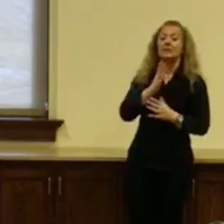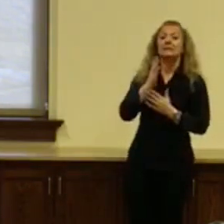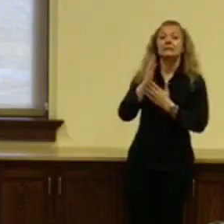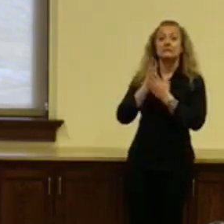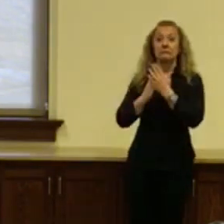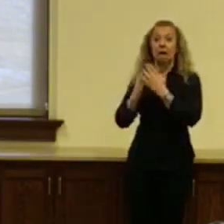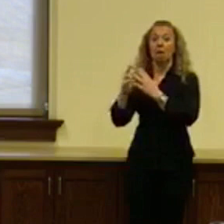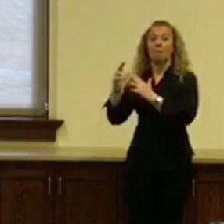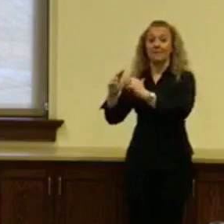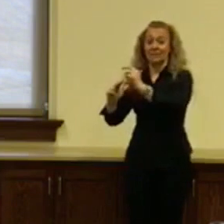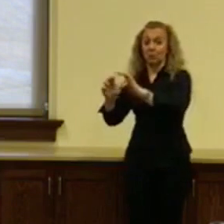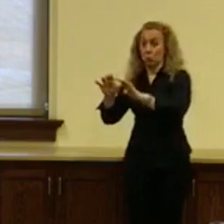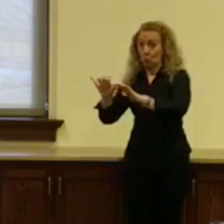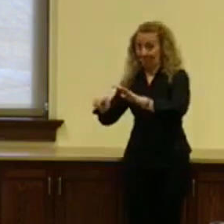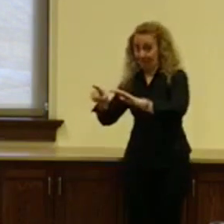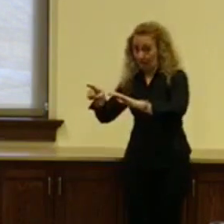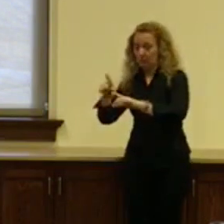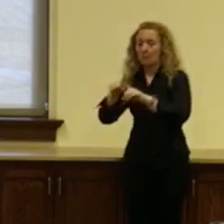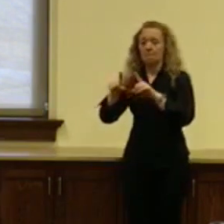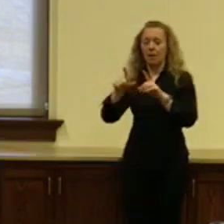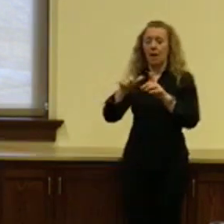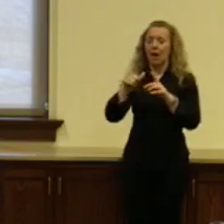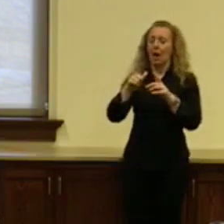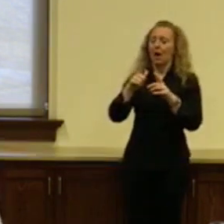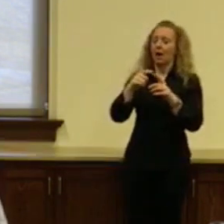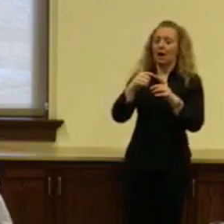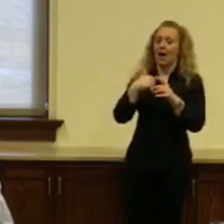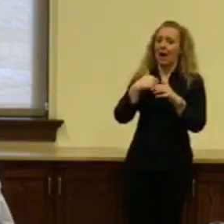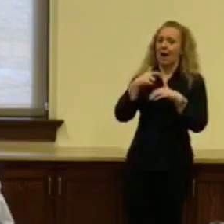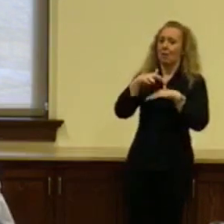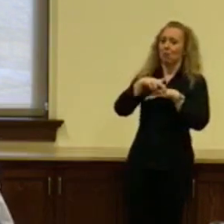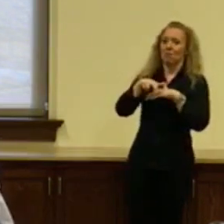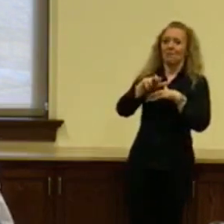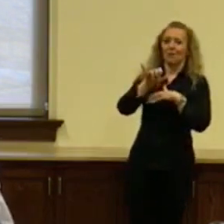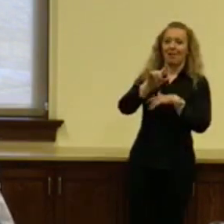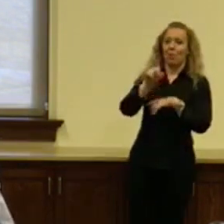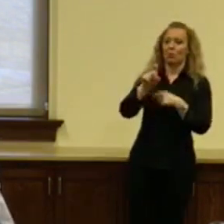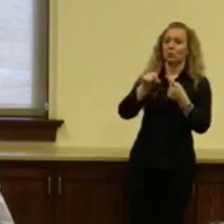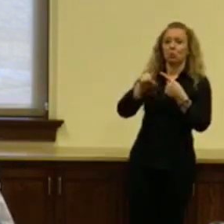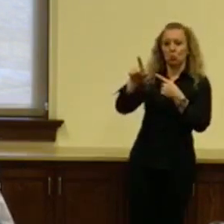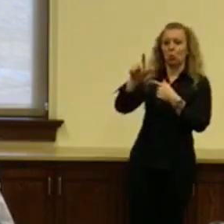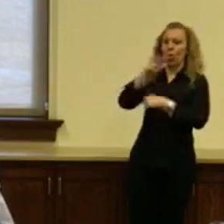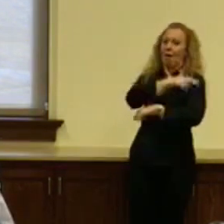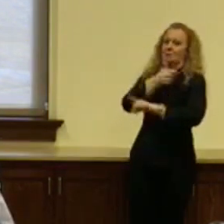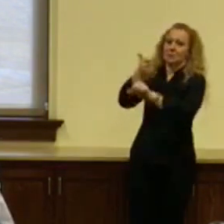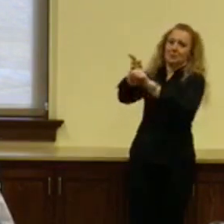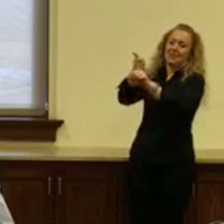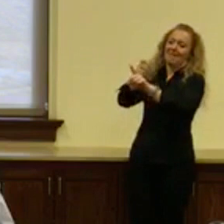I would refer them to the hospital facilities themselves to ask.